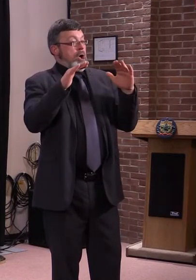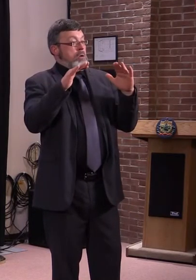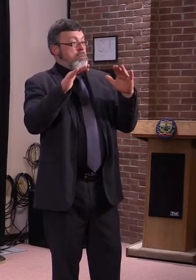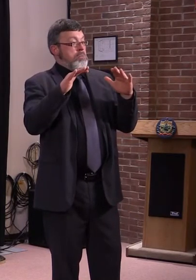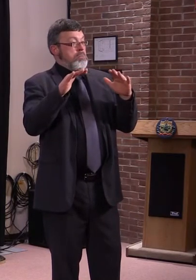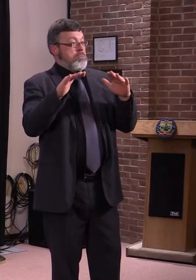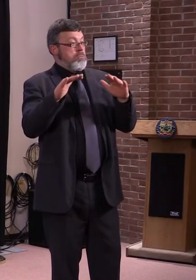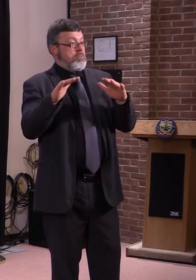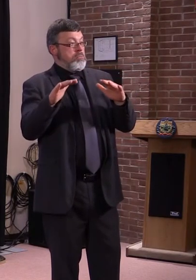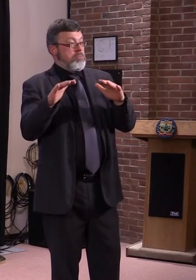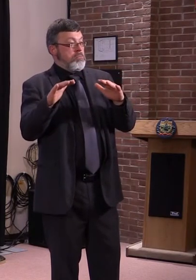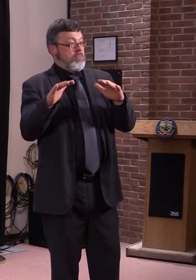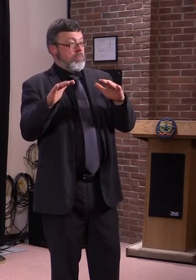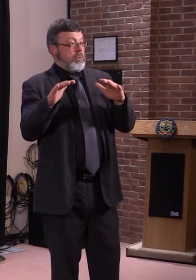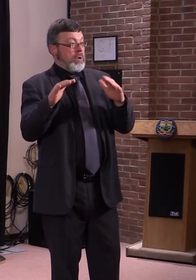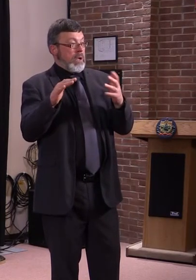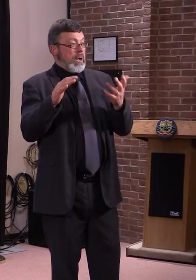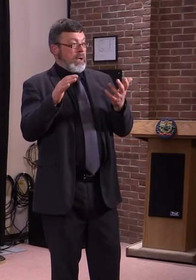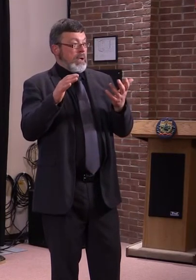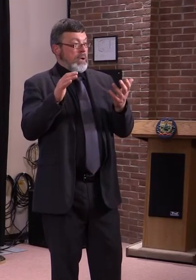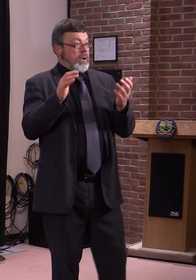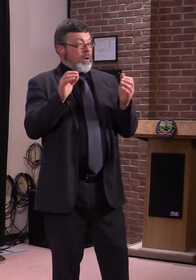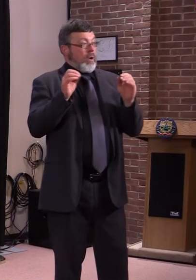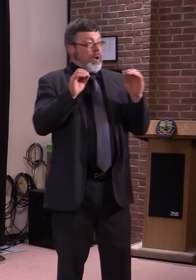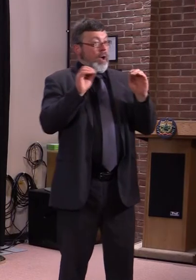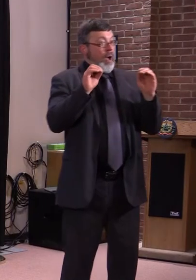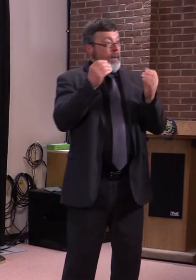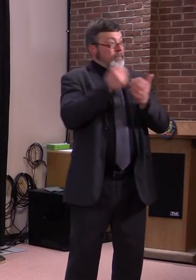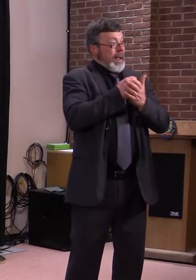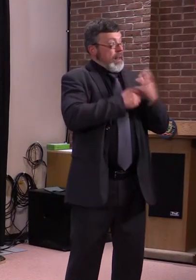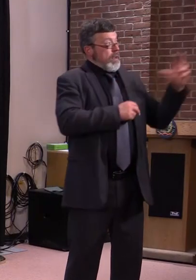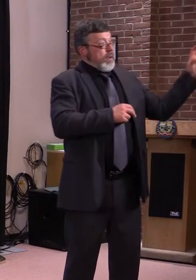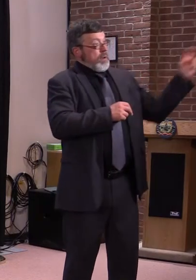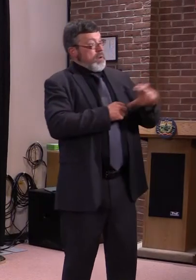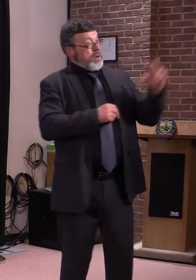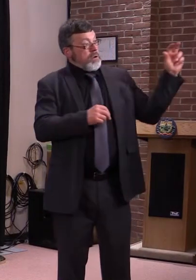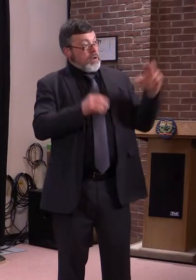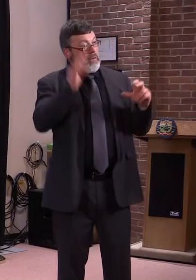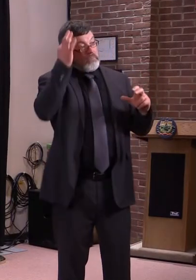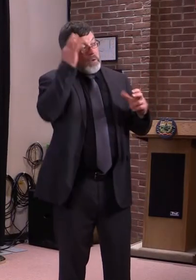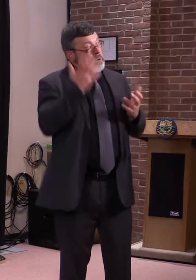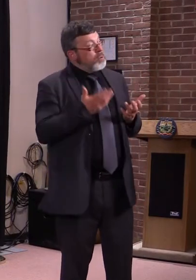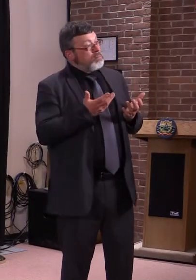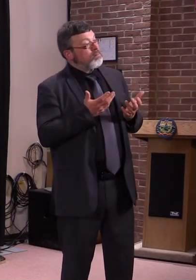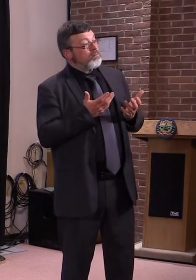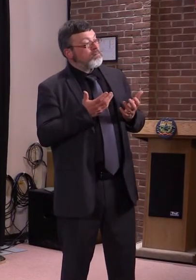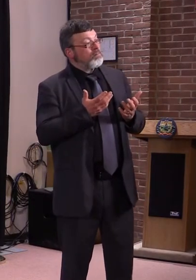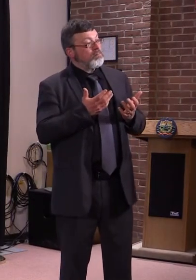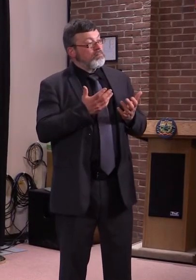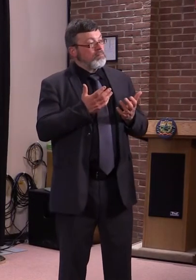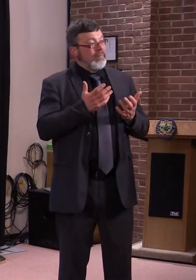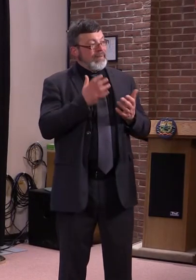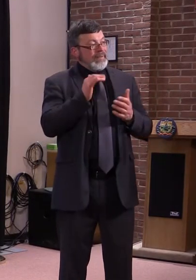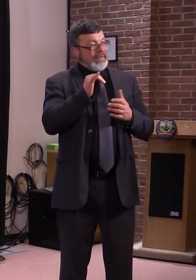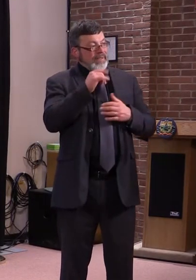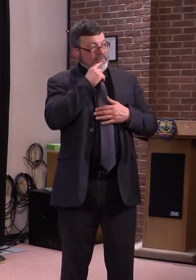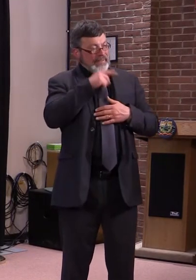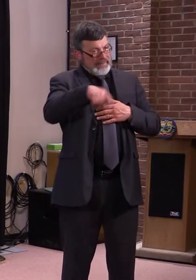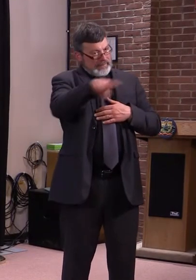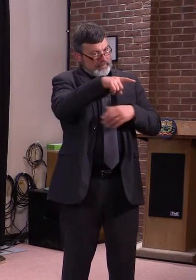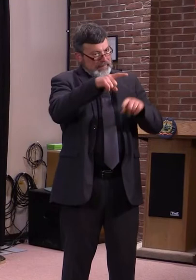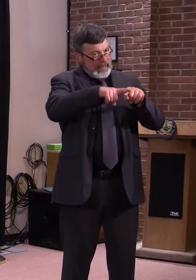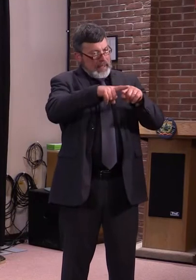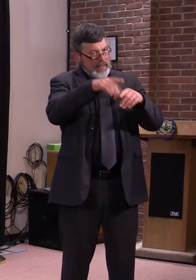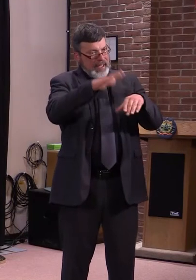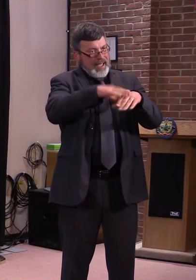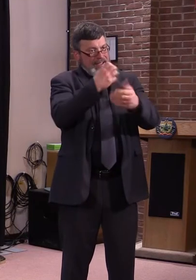know, there's no more money being pumped in and we're having to rely on the economy itself, that's when